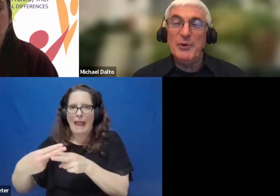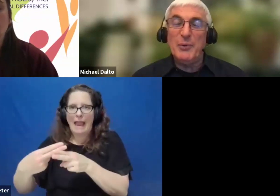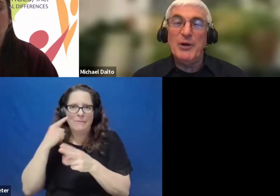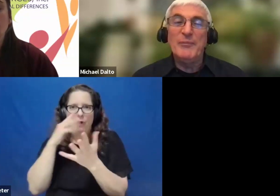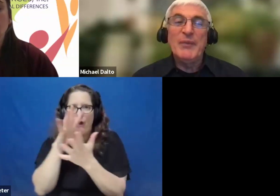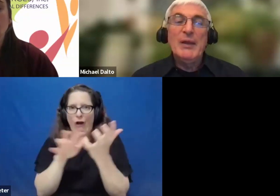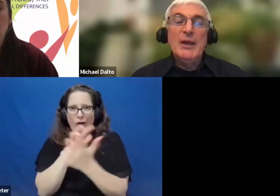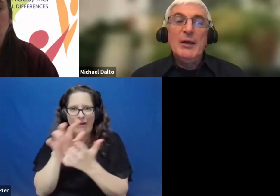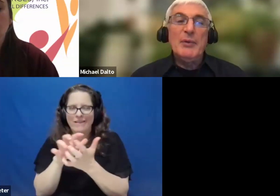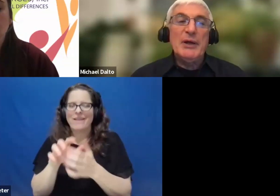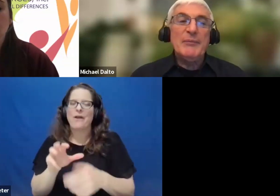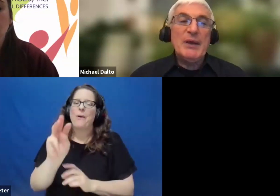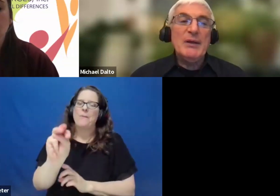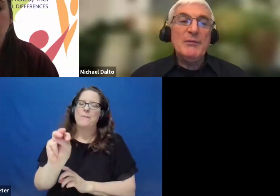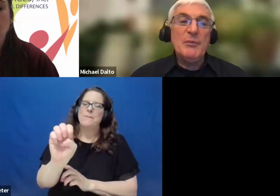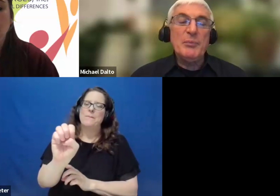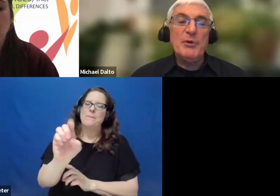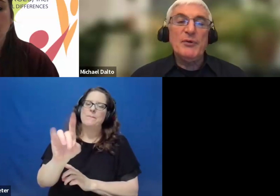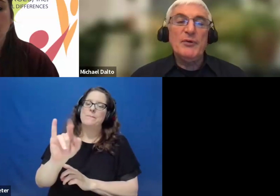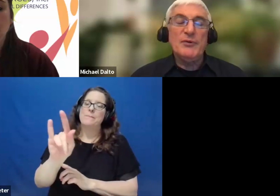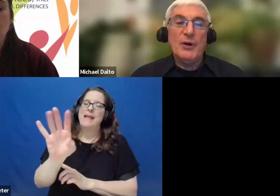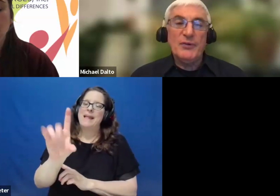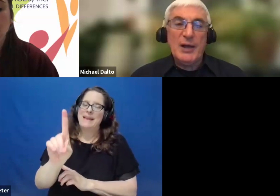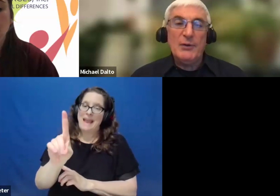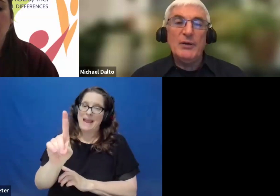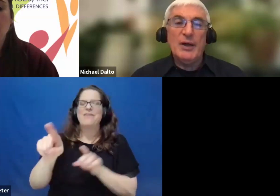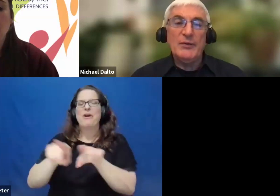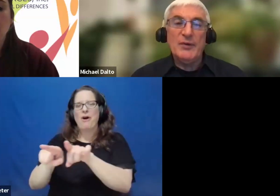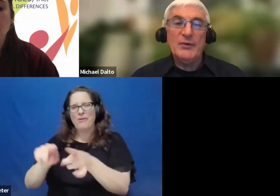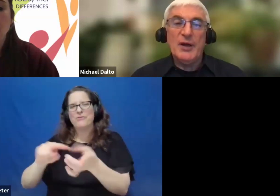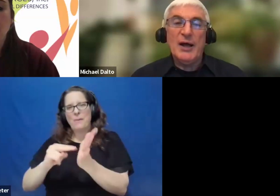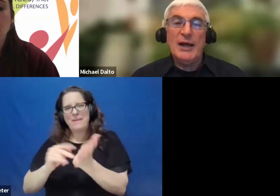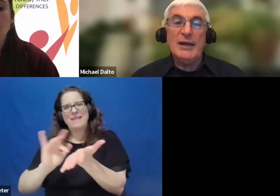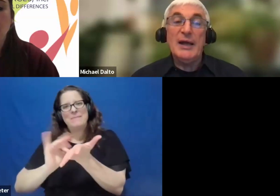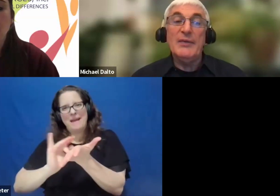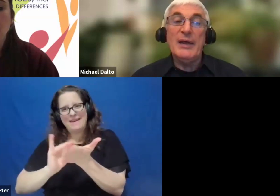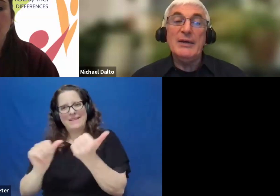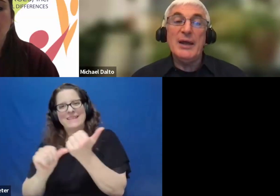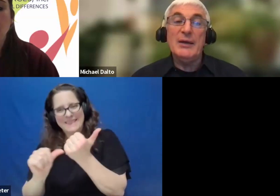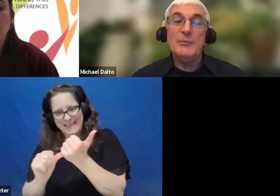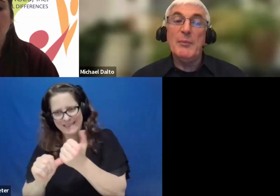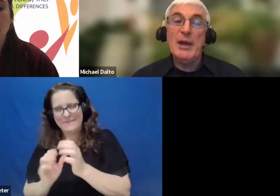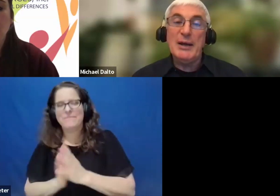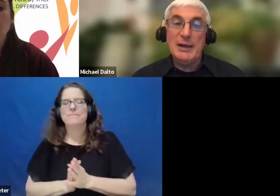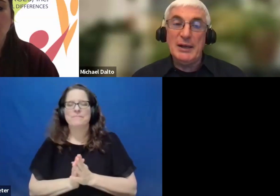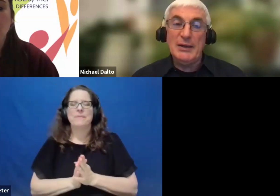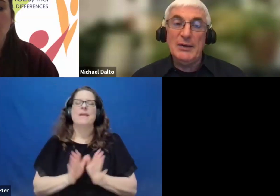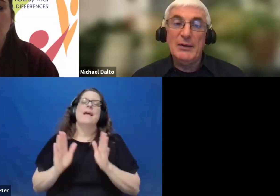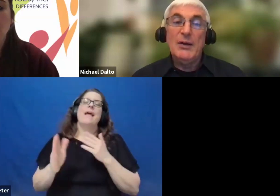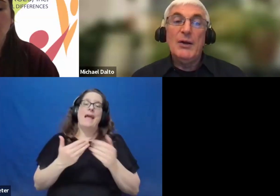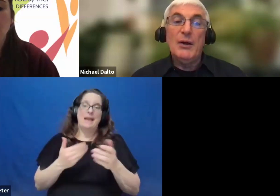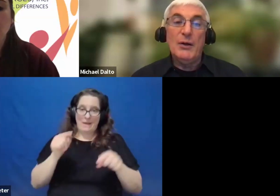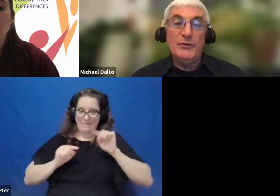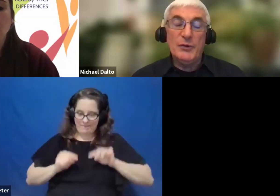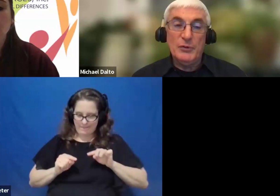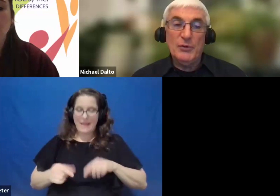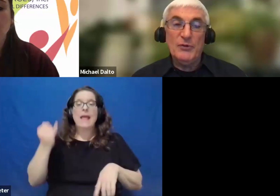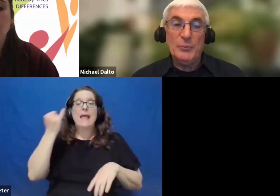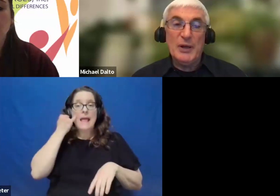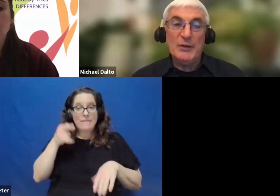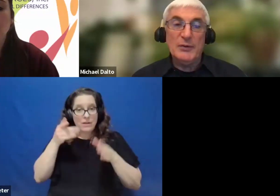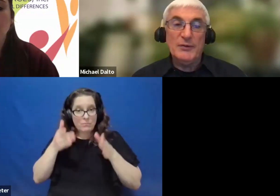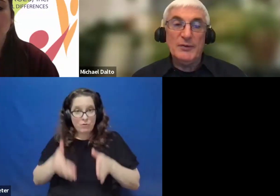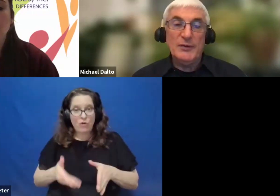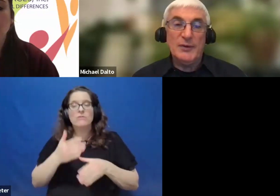confuses everyone. But if a person starts out on SSI and they get Medicaid, also known